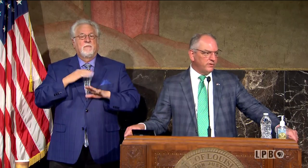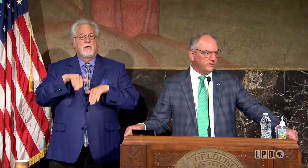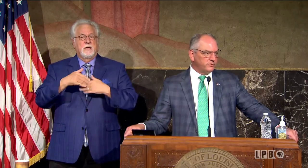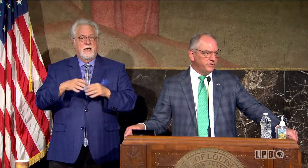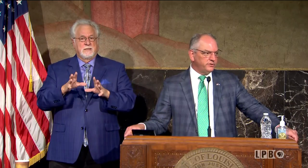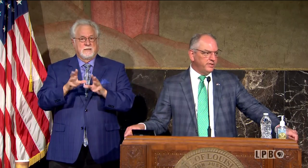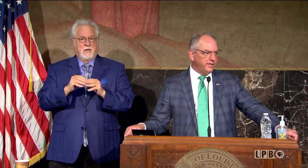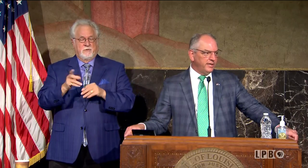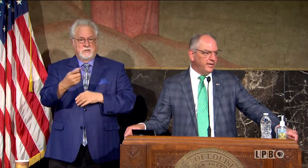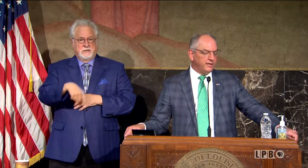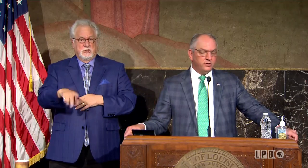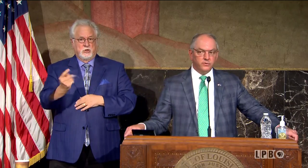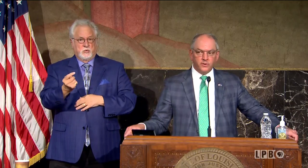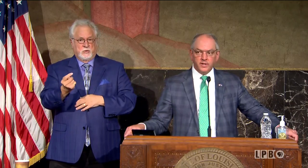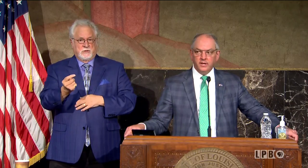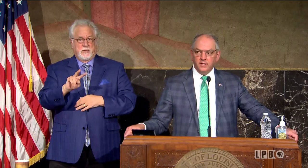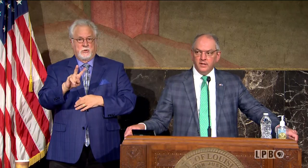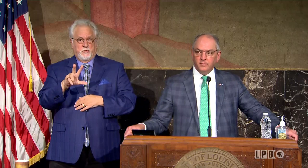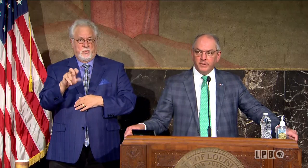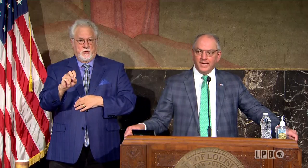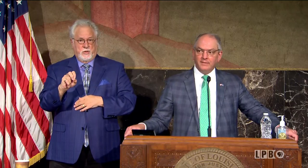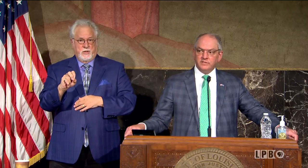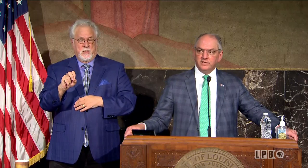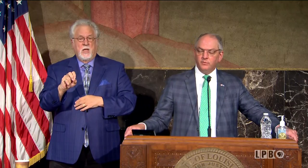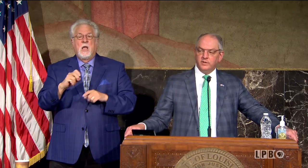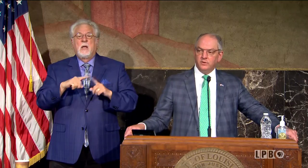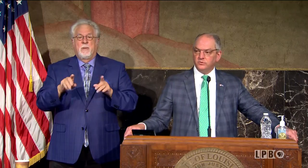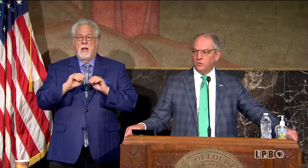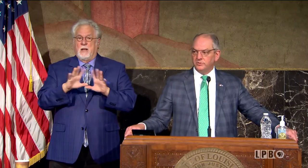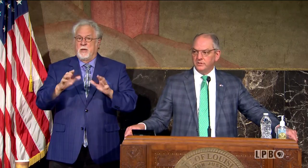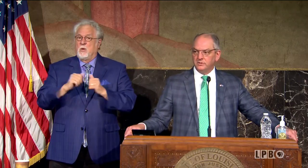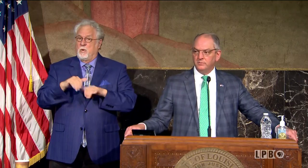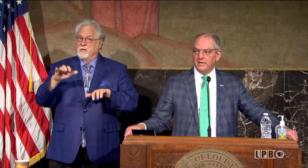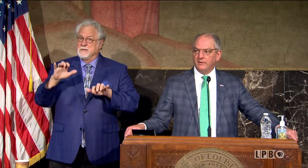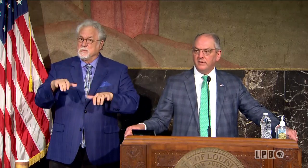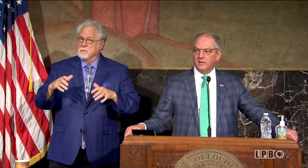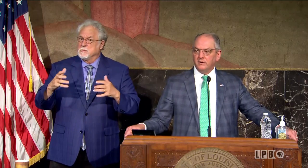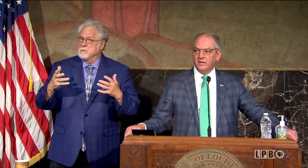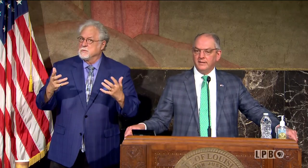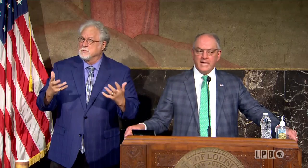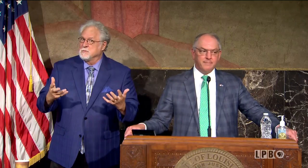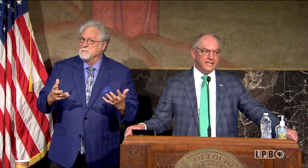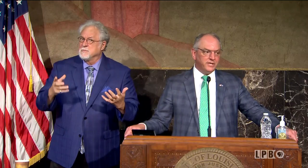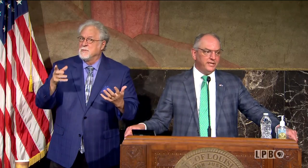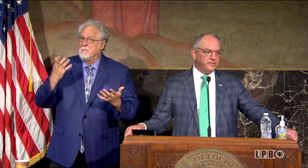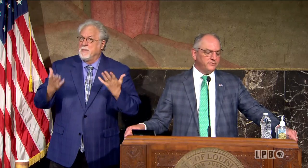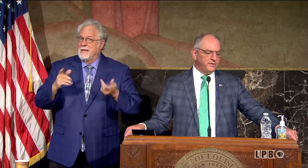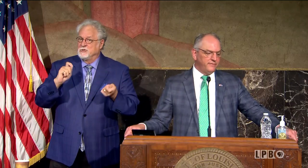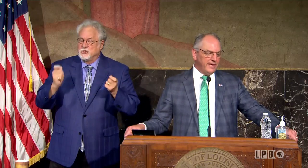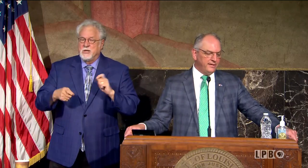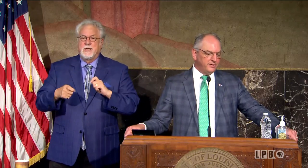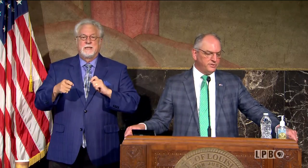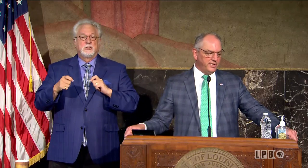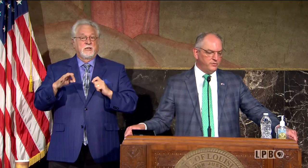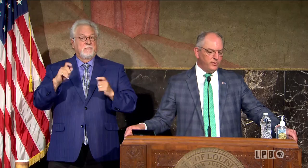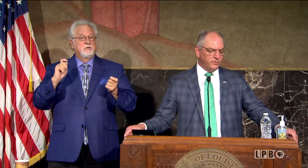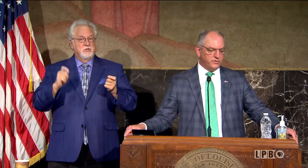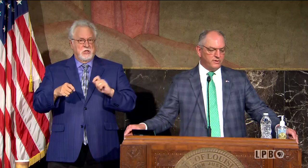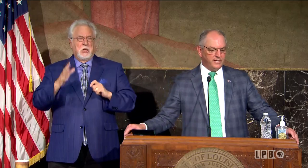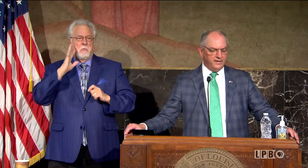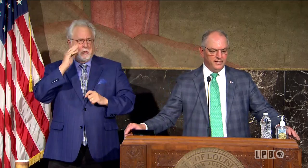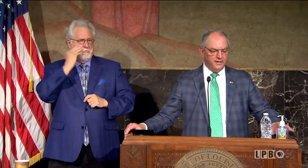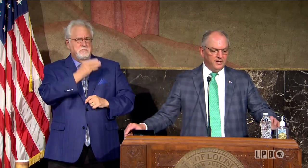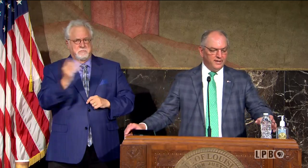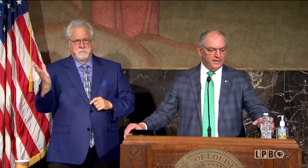press conference on Tuesday at 2:30, but obviously with those storm systems out there, that may change. If that does change, we